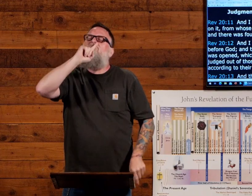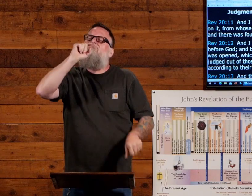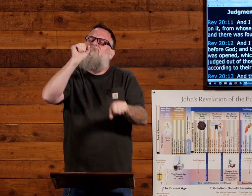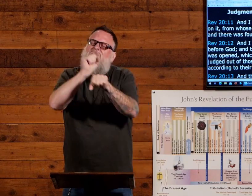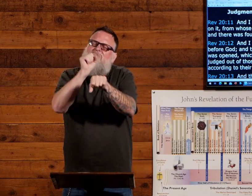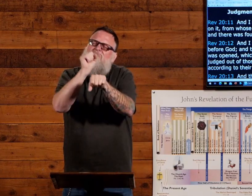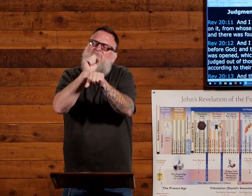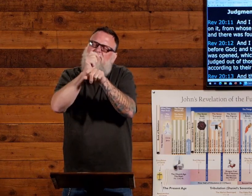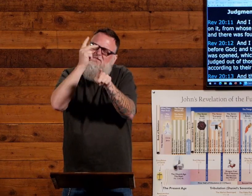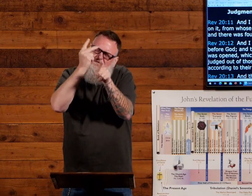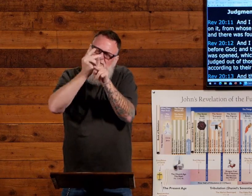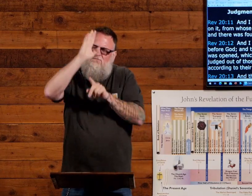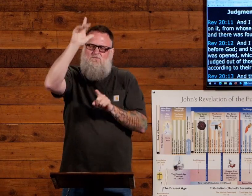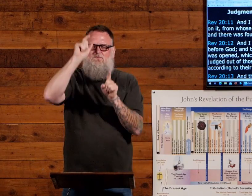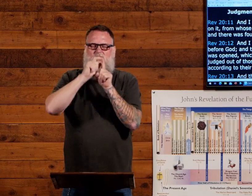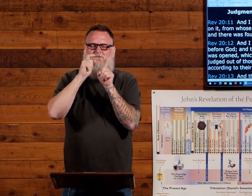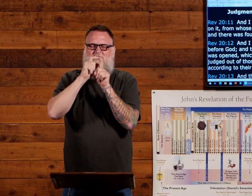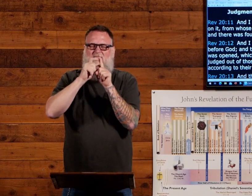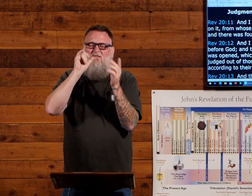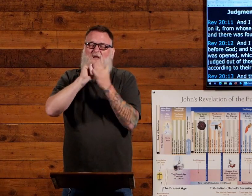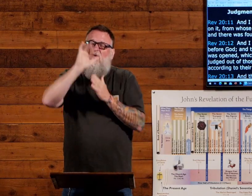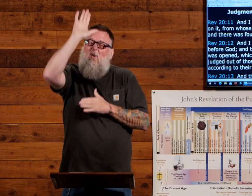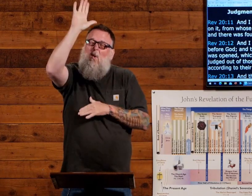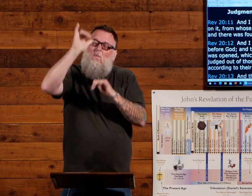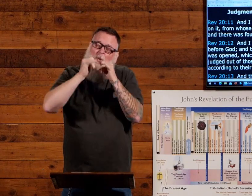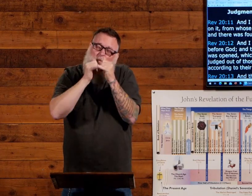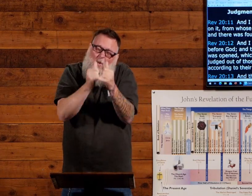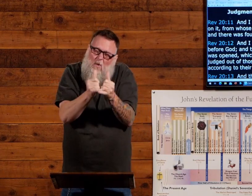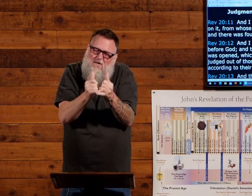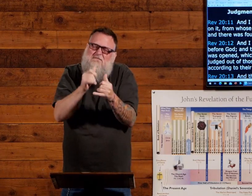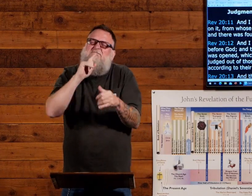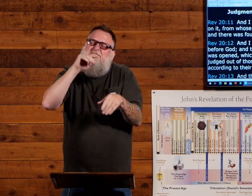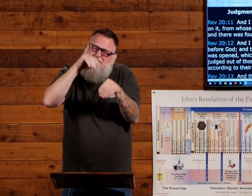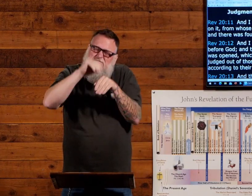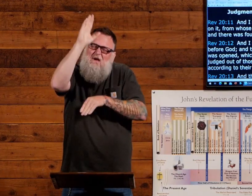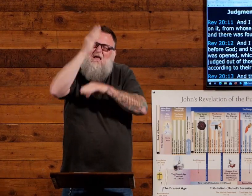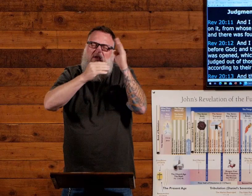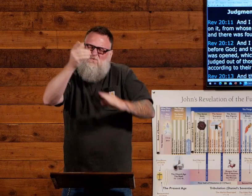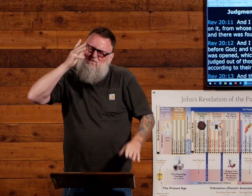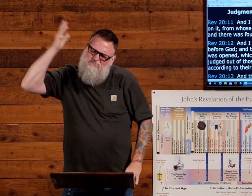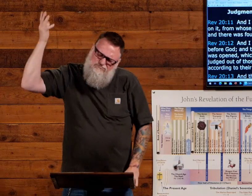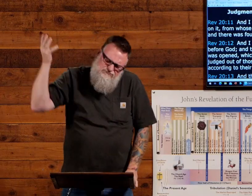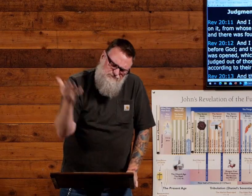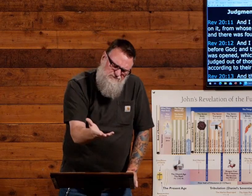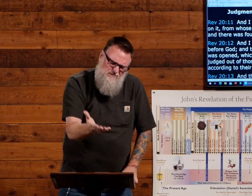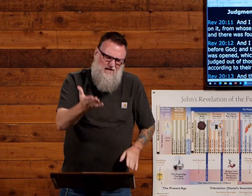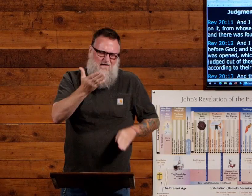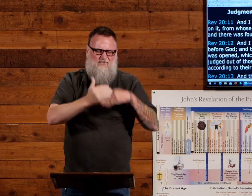that you will keep your word and your rewards in heaven will be there